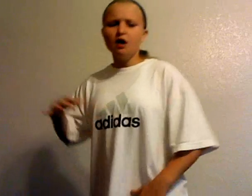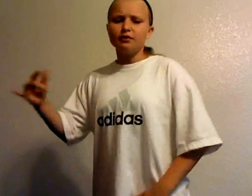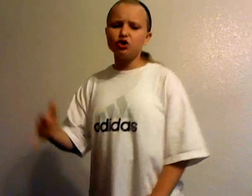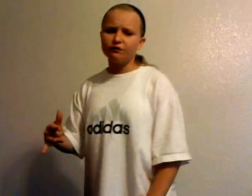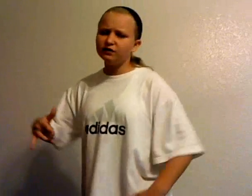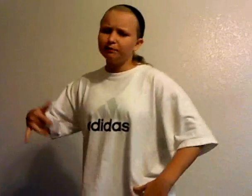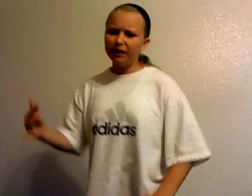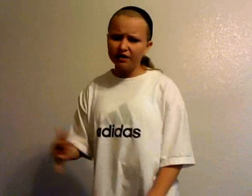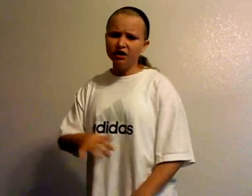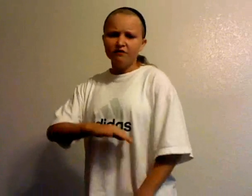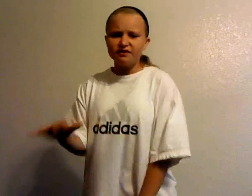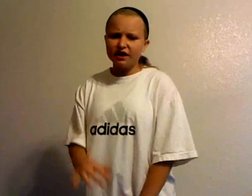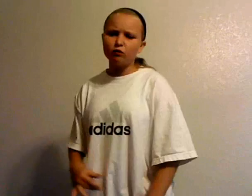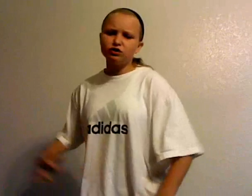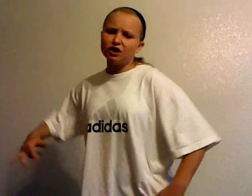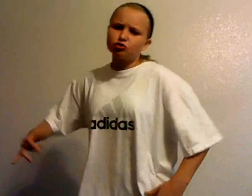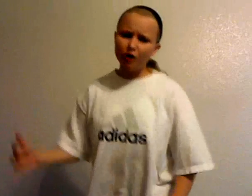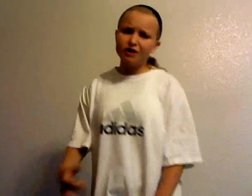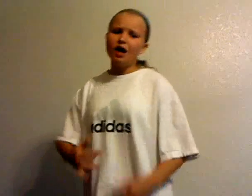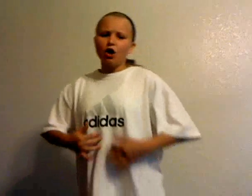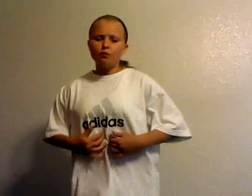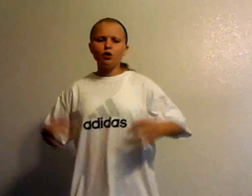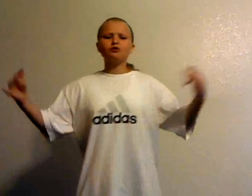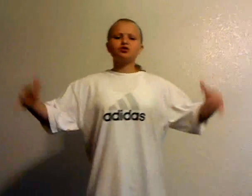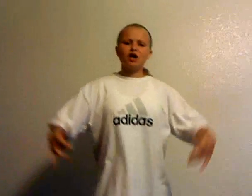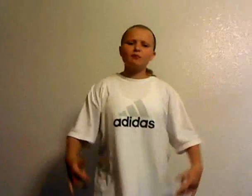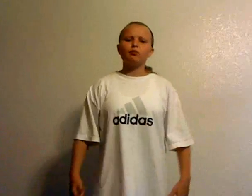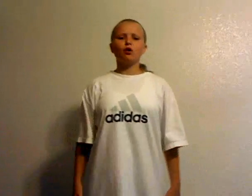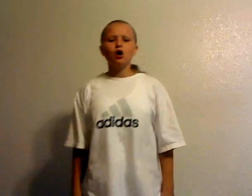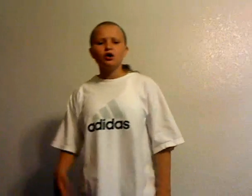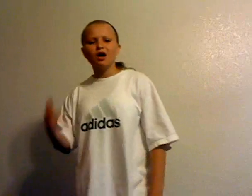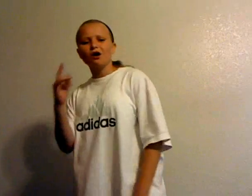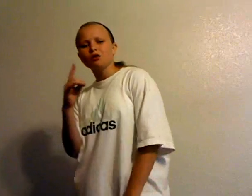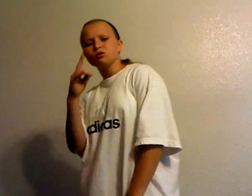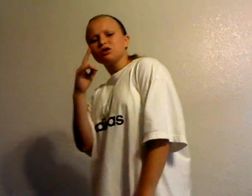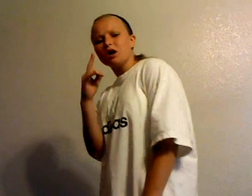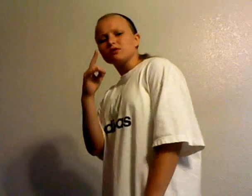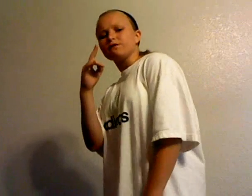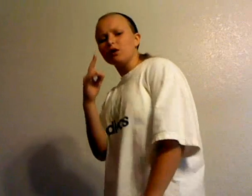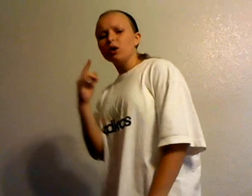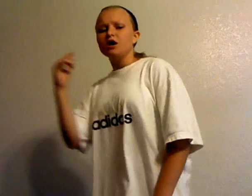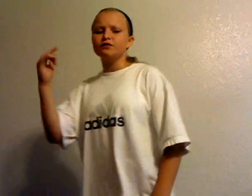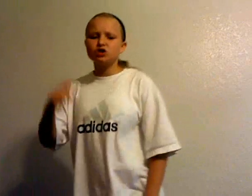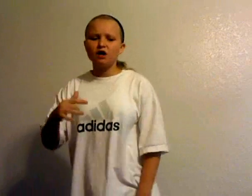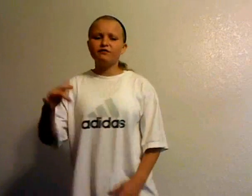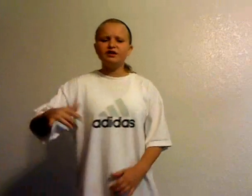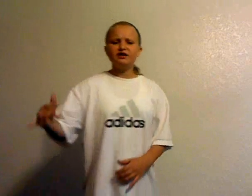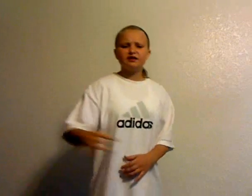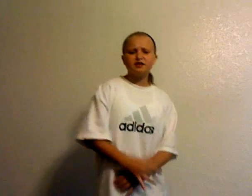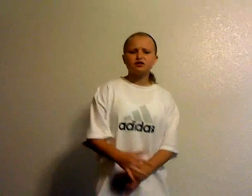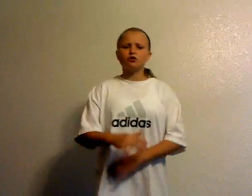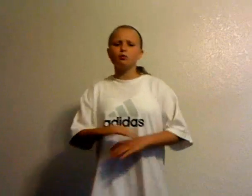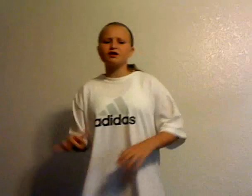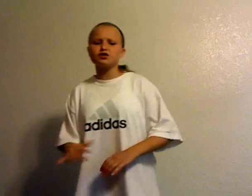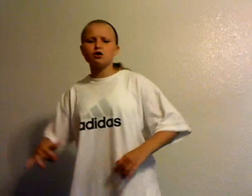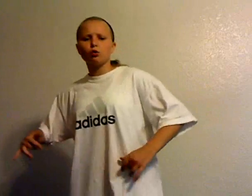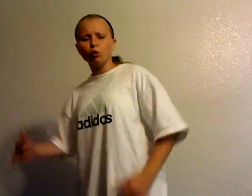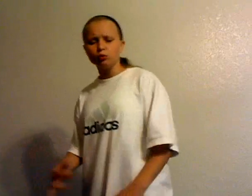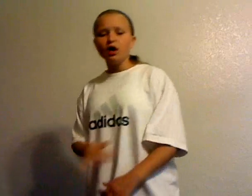But you can feel the pain, feels that everyday strain I hope you understand it bro, you got only one thought of the flow If your child feet in against the groove, I just saw it move